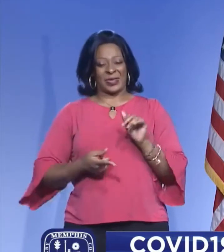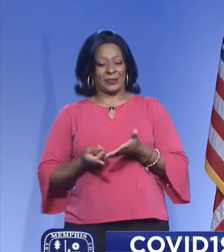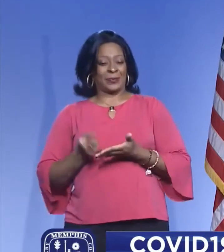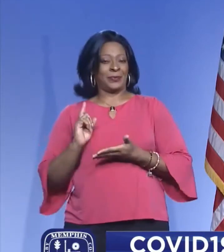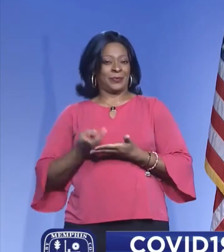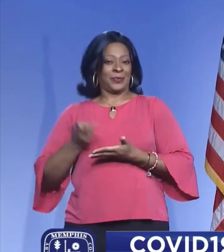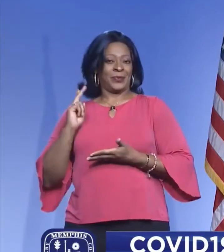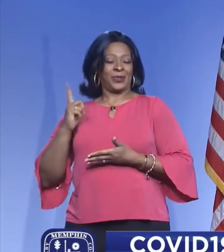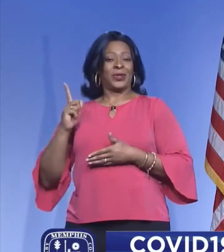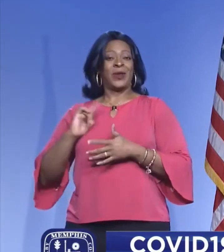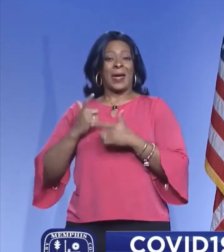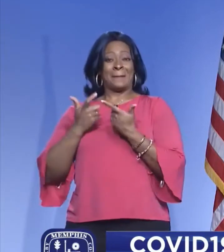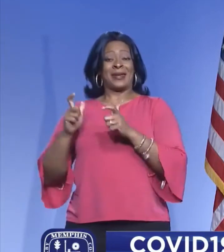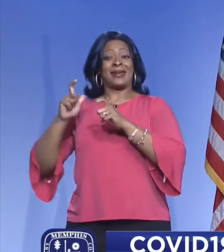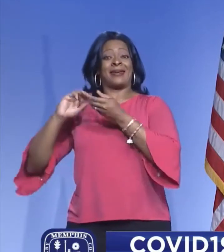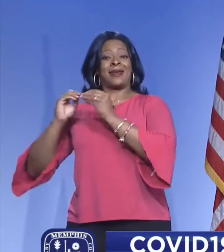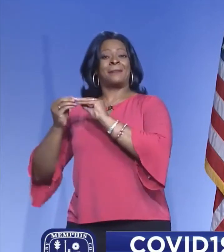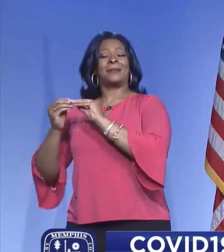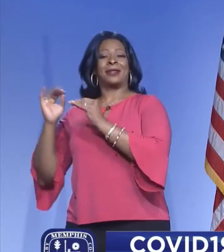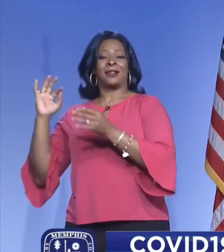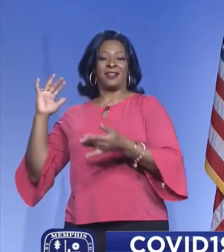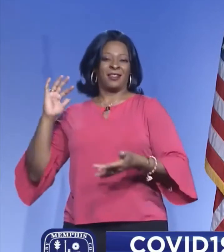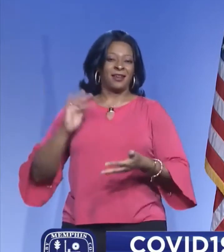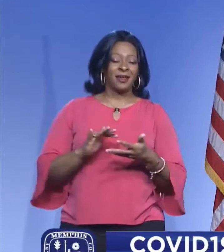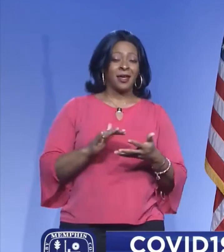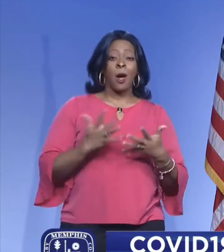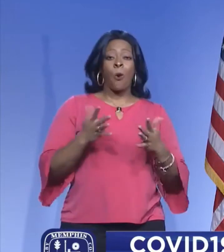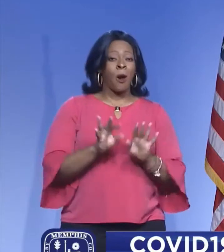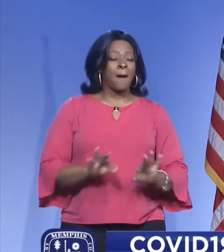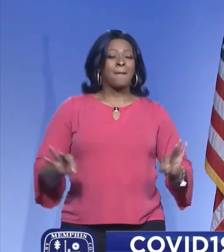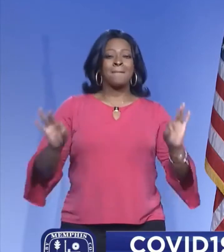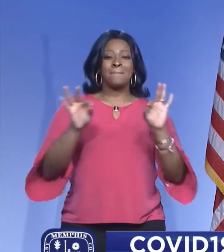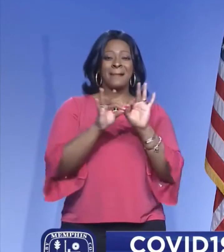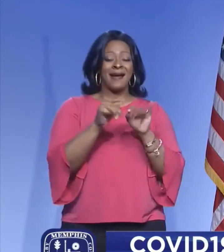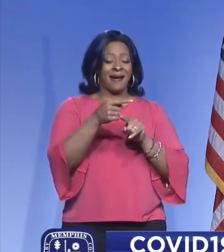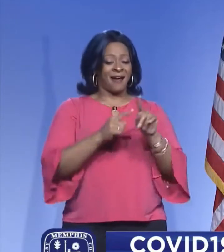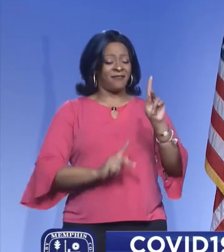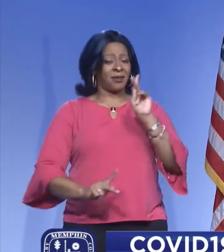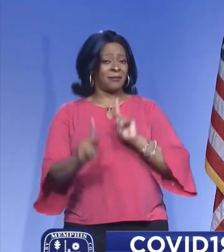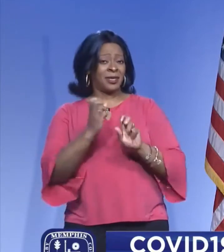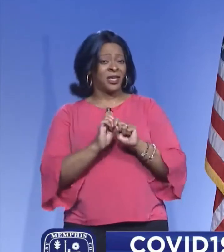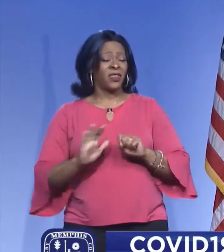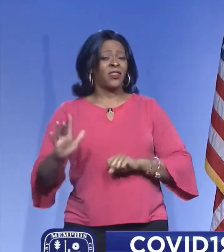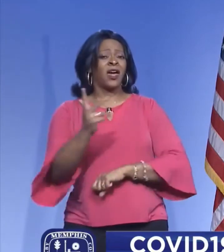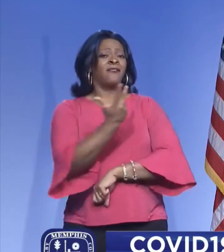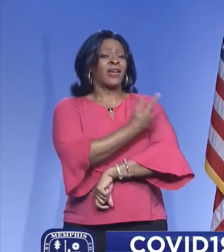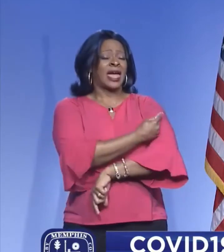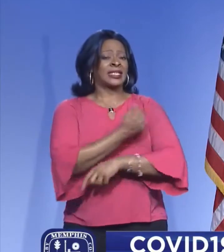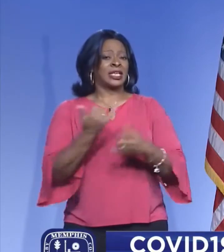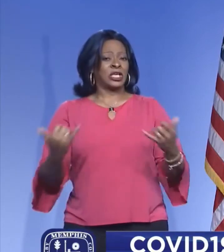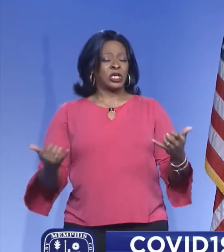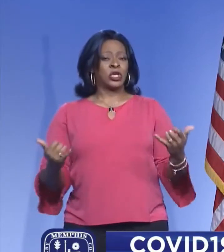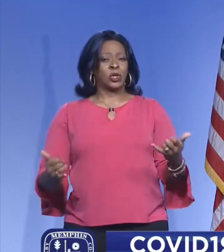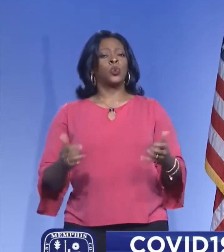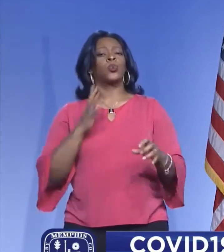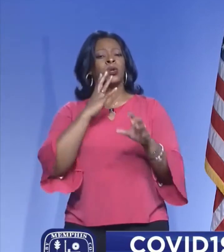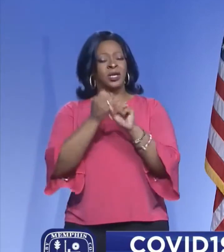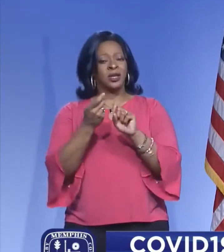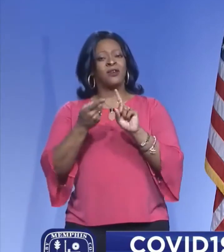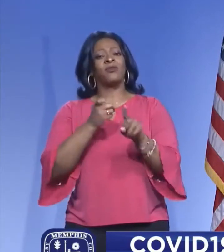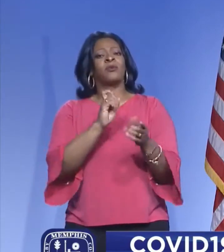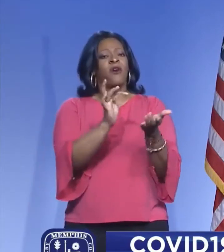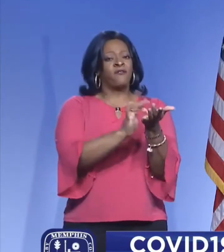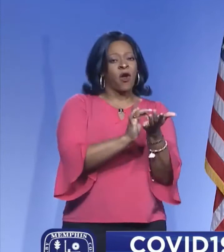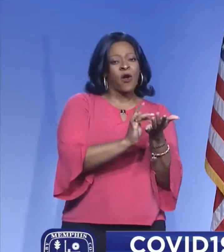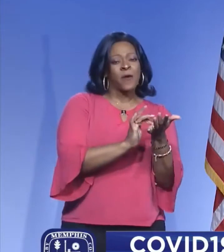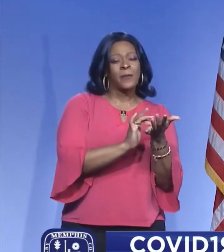peak. But what is important is about half of the people getting vaccinated right now are actually getting it from the